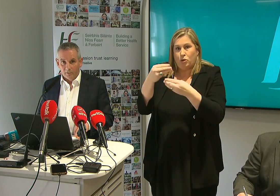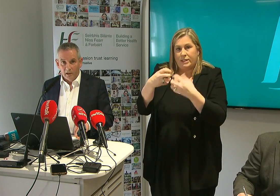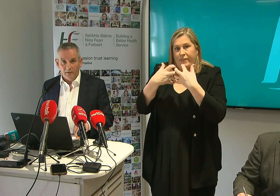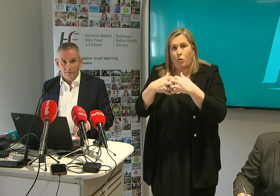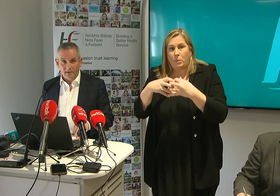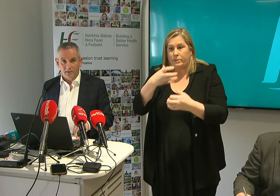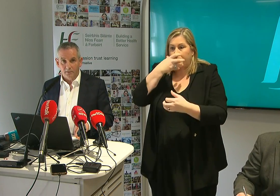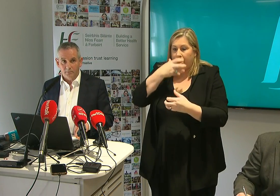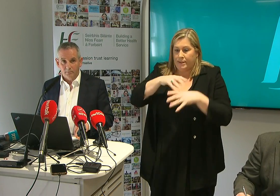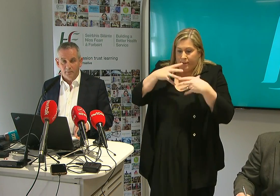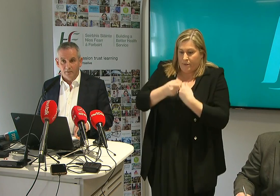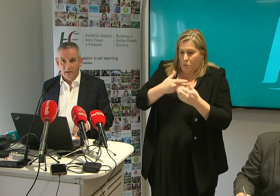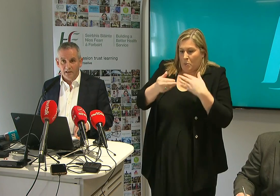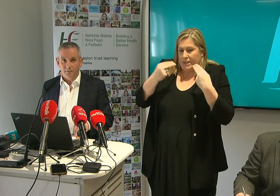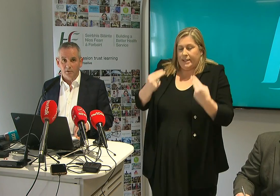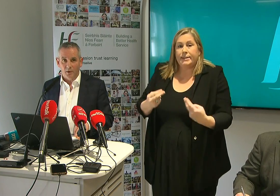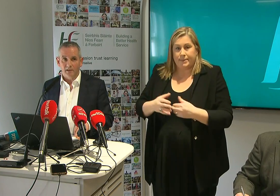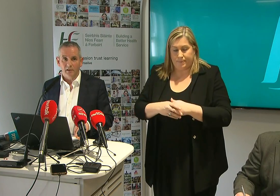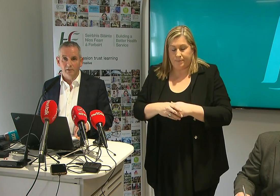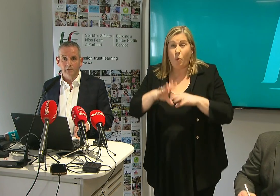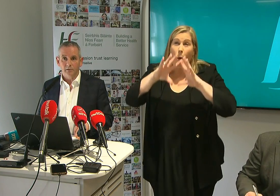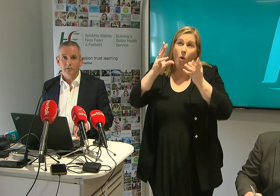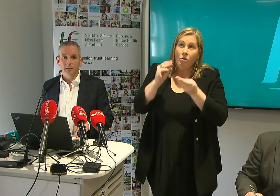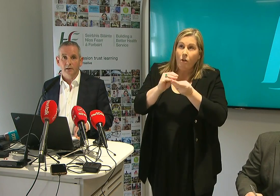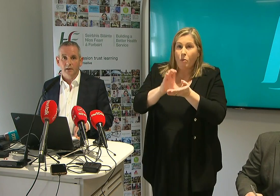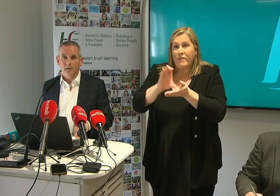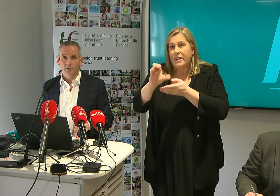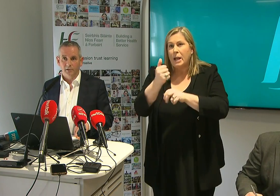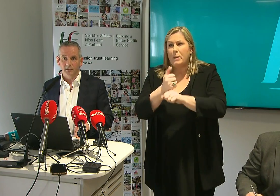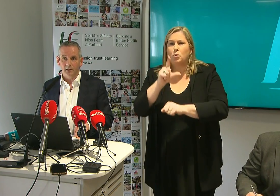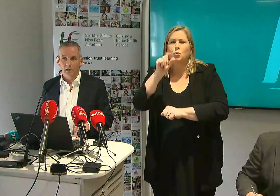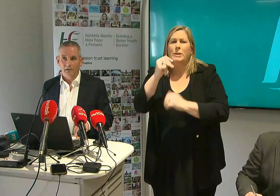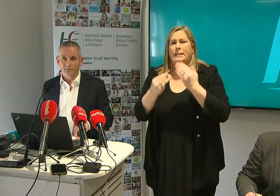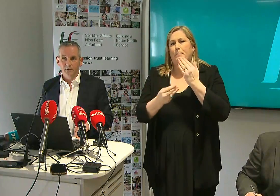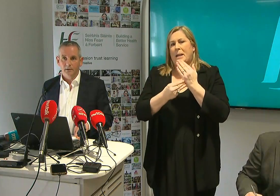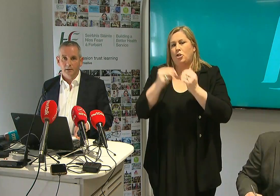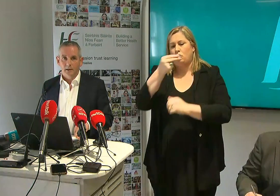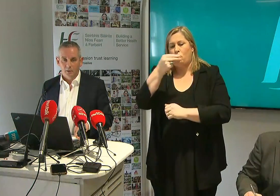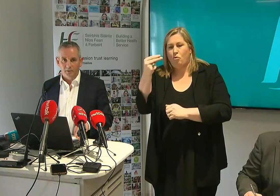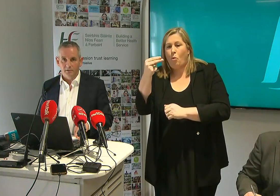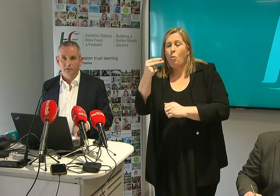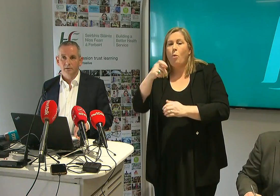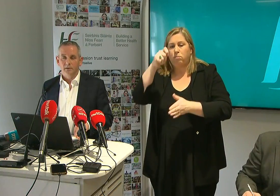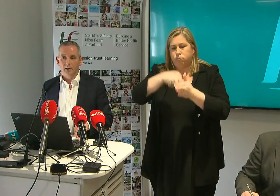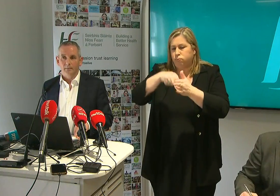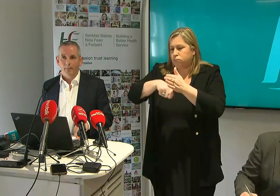We overall have invested, at the very least, about €20 million in purchasing of